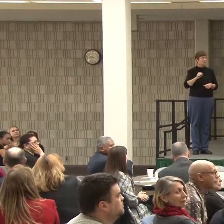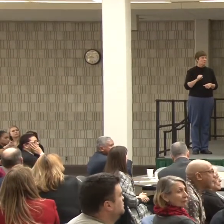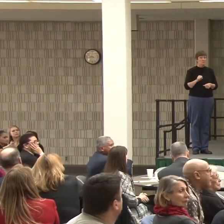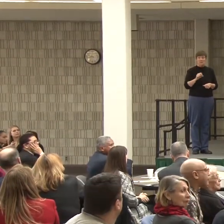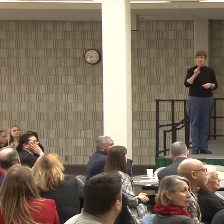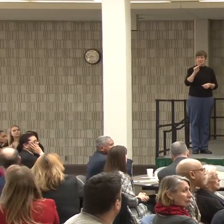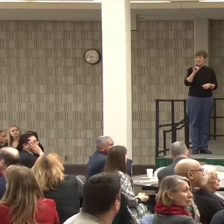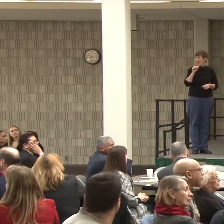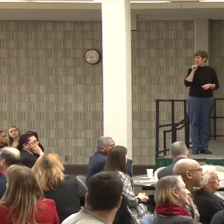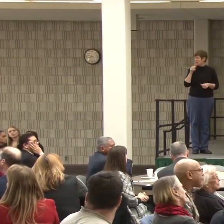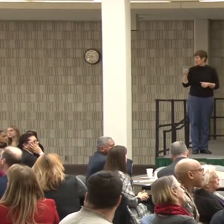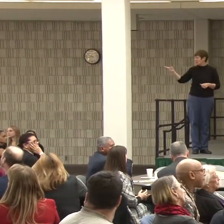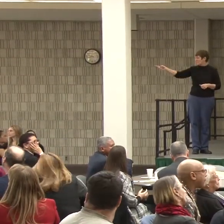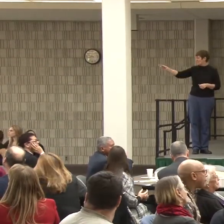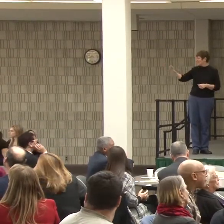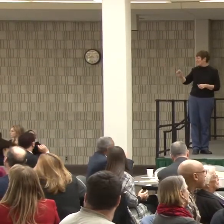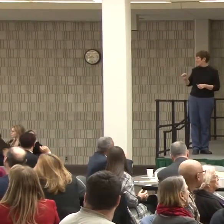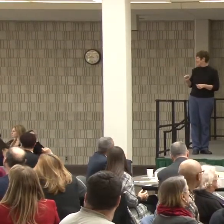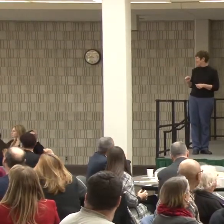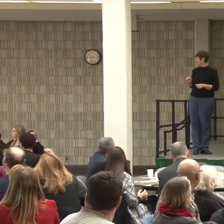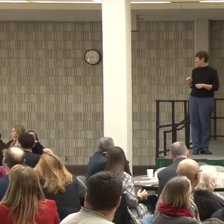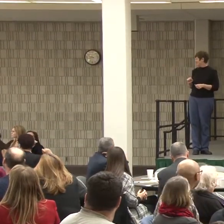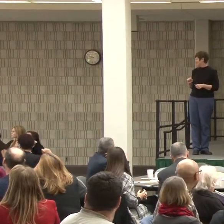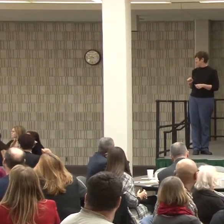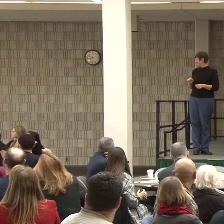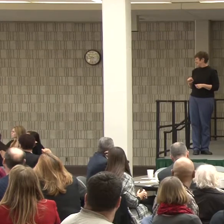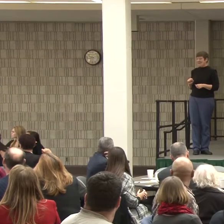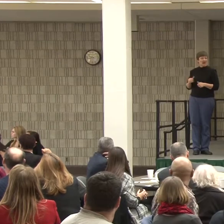Is Natalie here? Oh, okay, thank you.